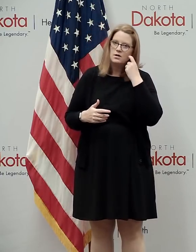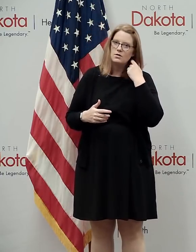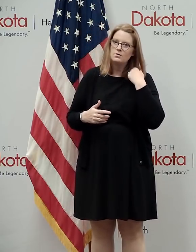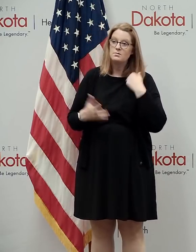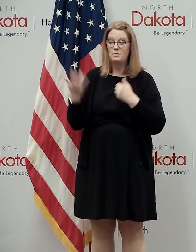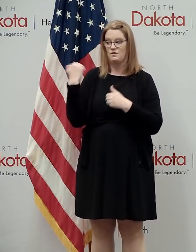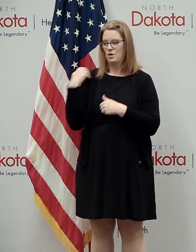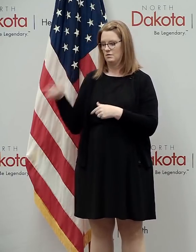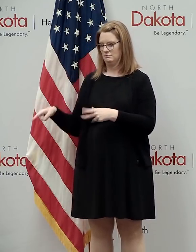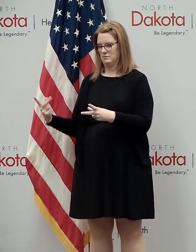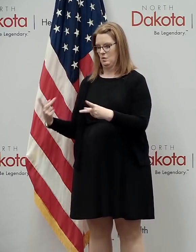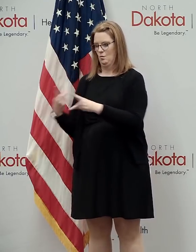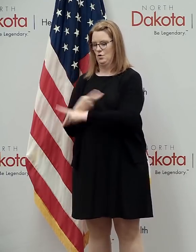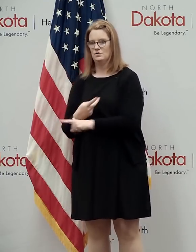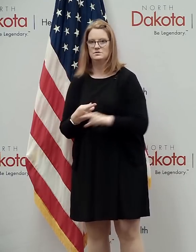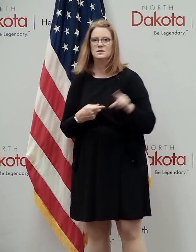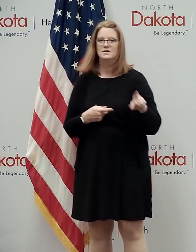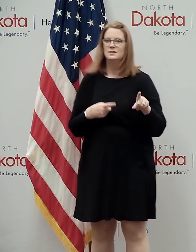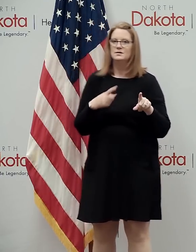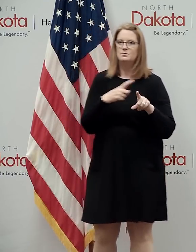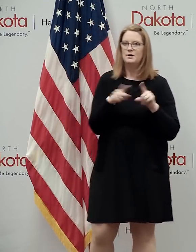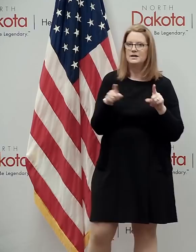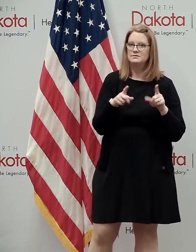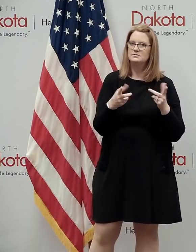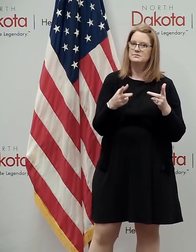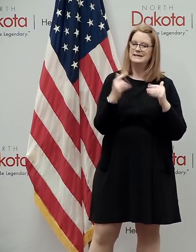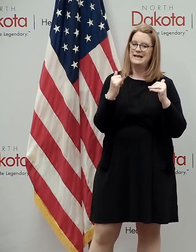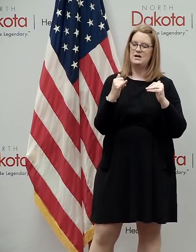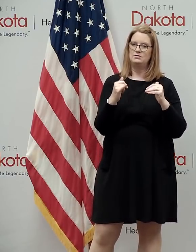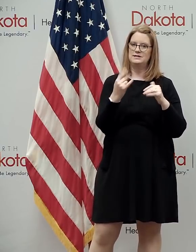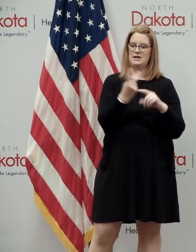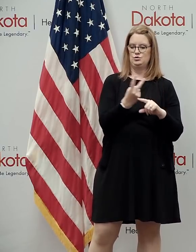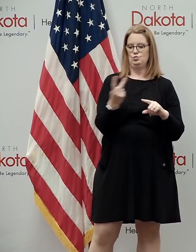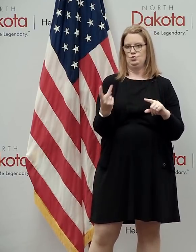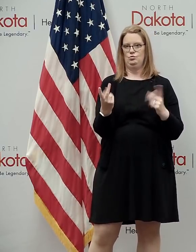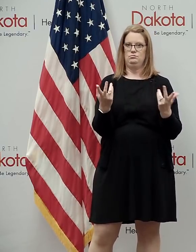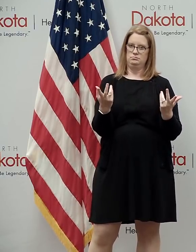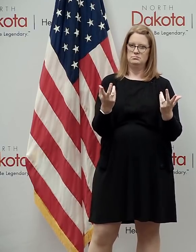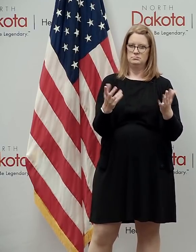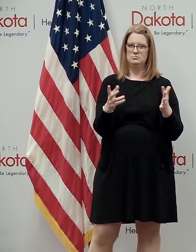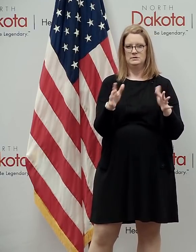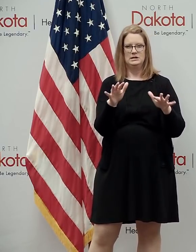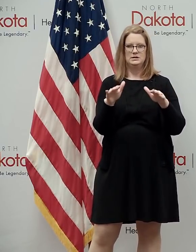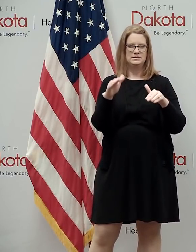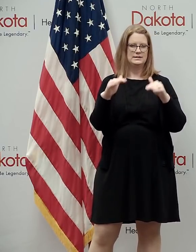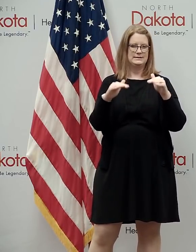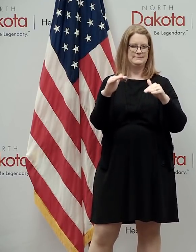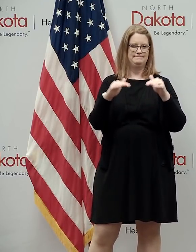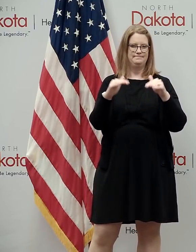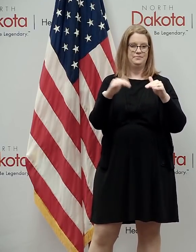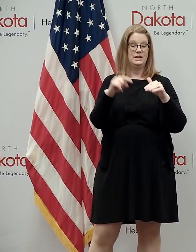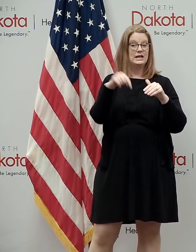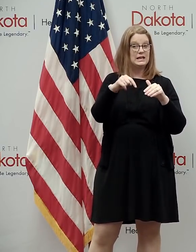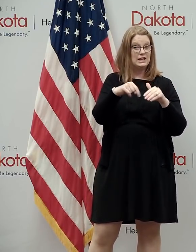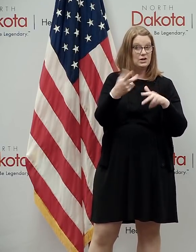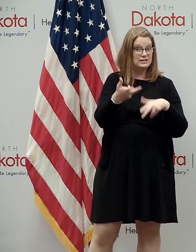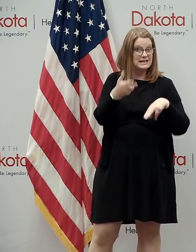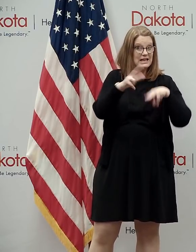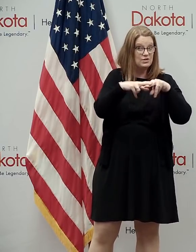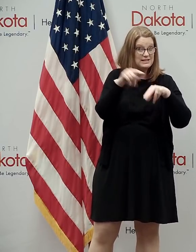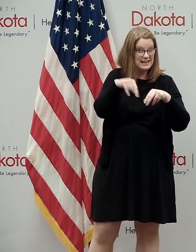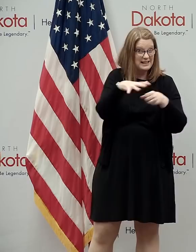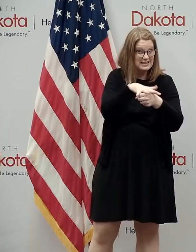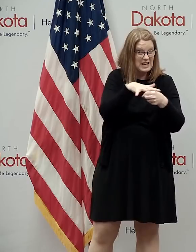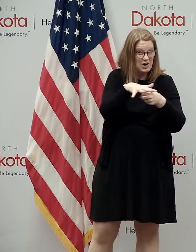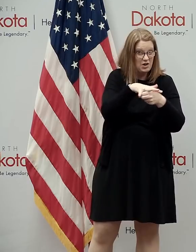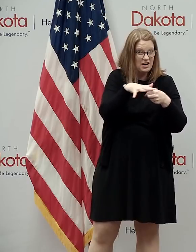thank you North Dakotans and everybody involved in public health, because what we're seeing as an increase here in Burley and Morton, we're